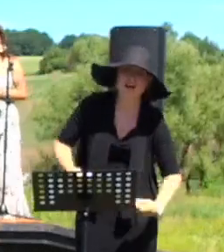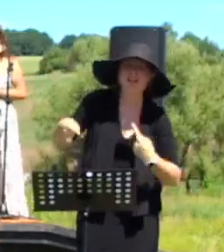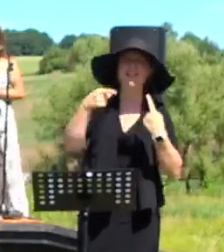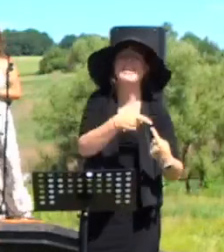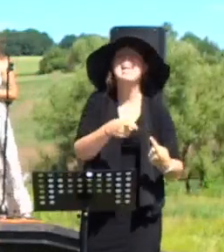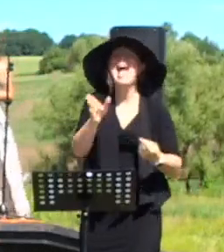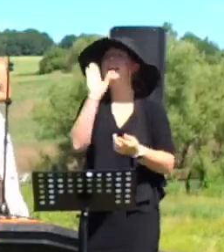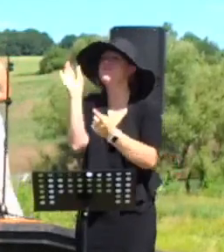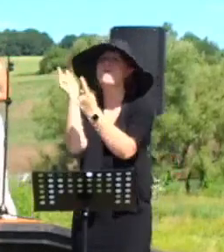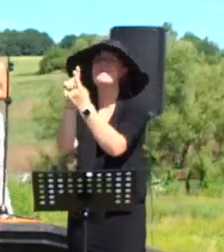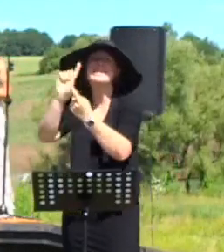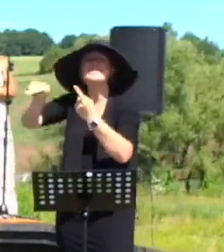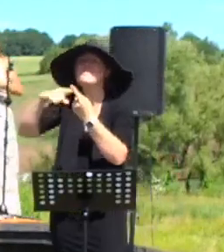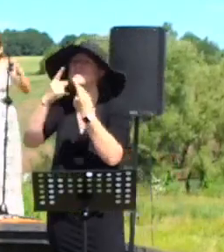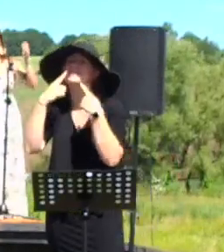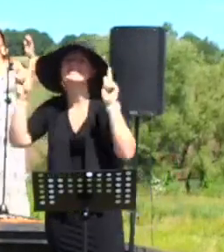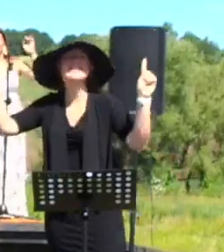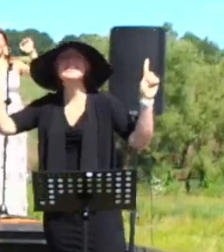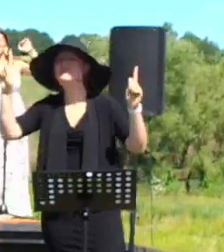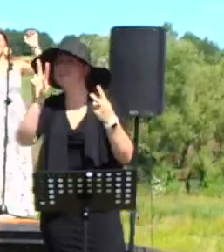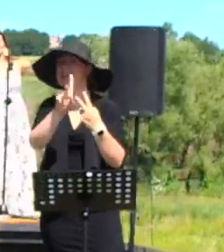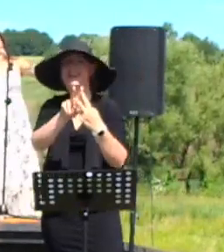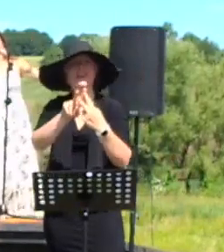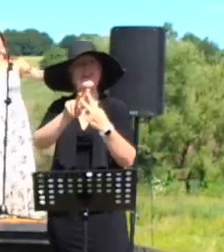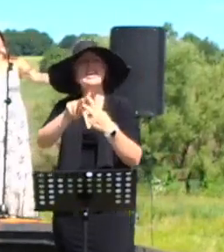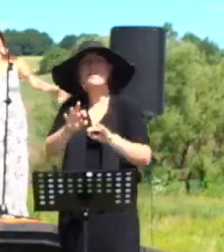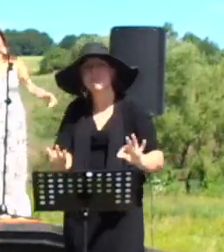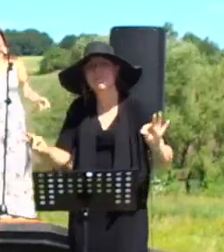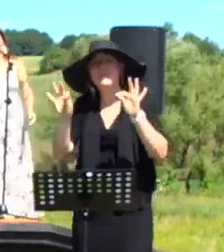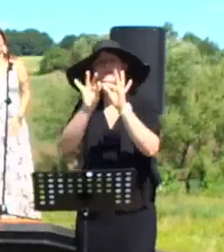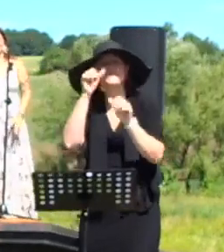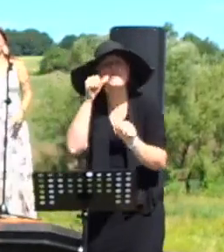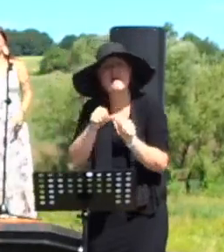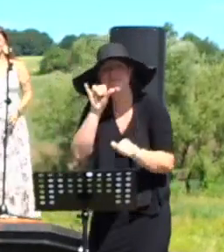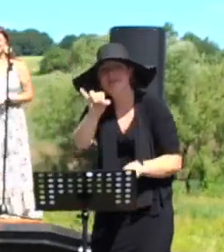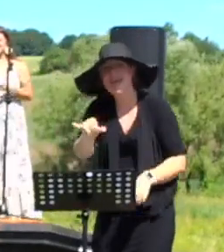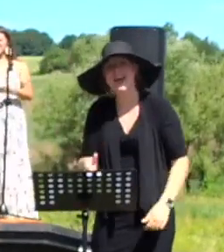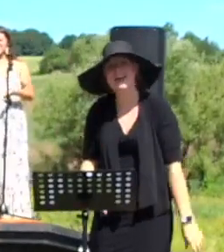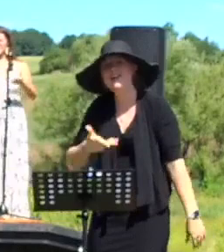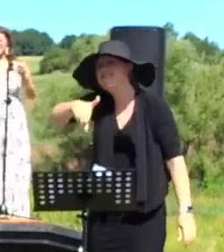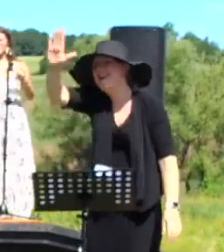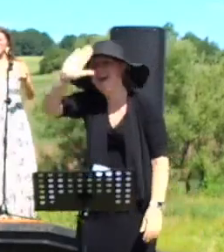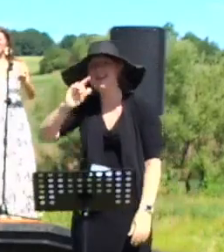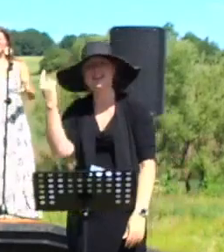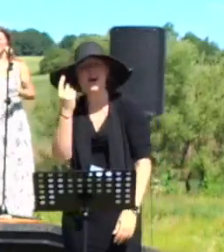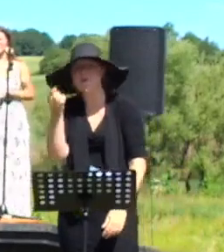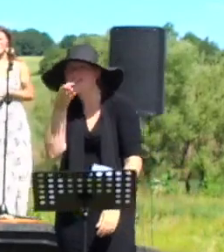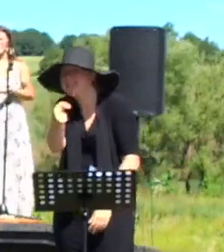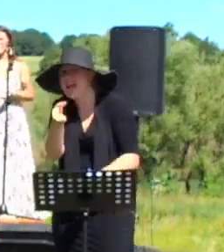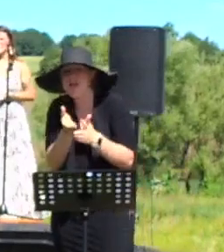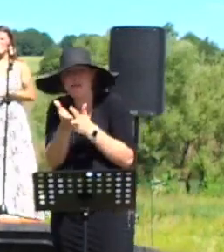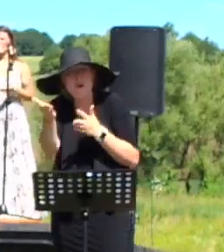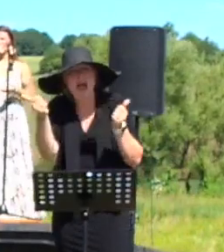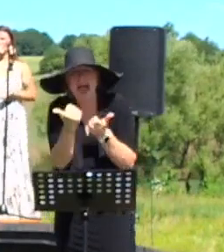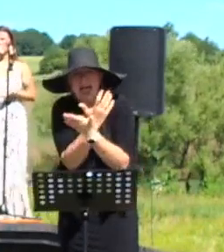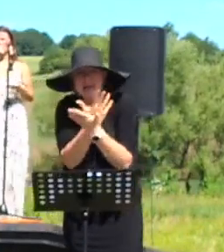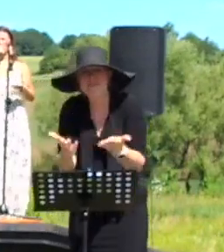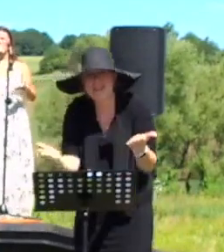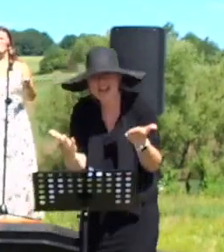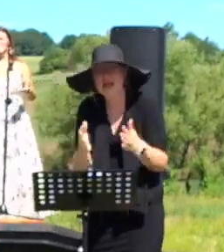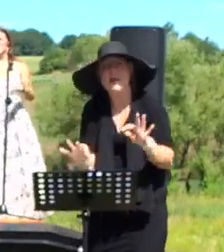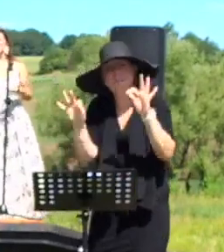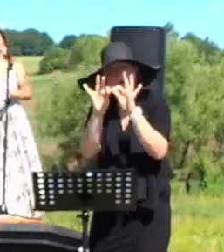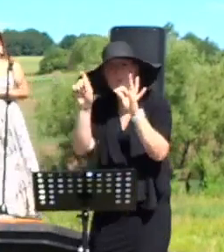And I think it's so important to remember both of those things, that, you know, we have to go where he's calling us, but to